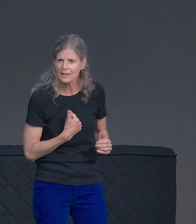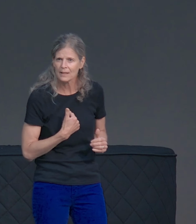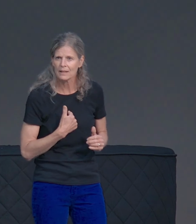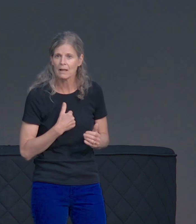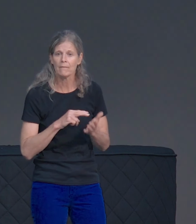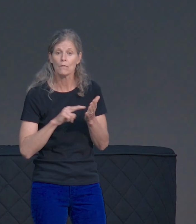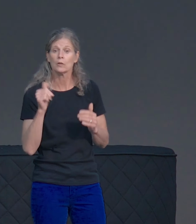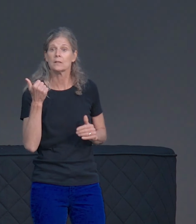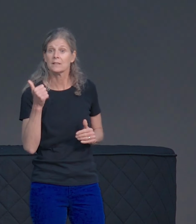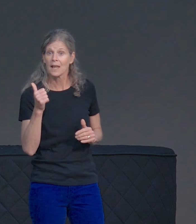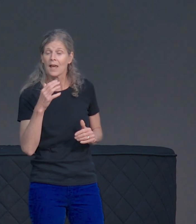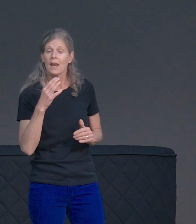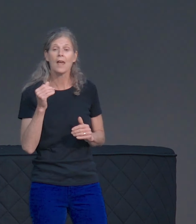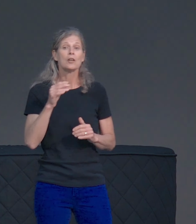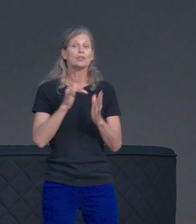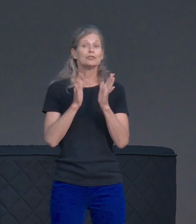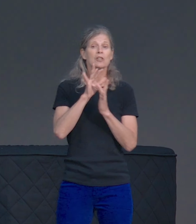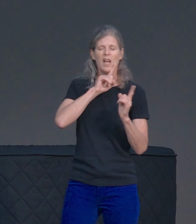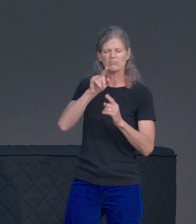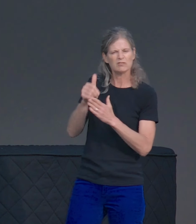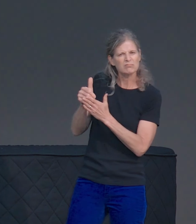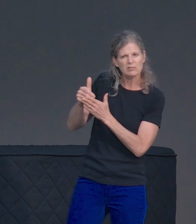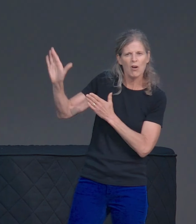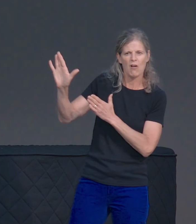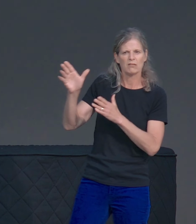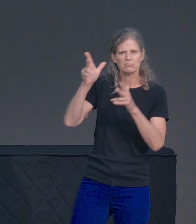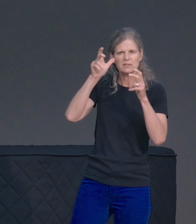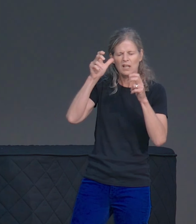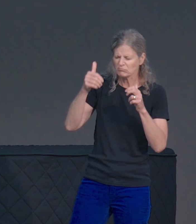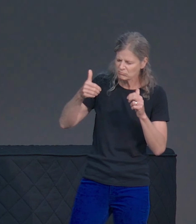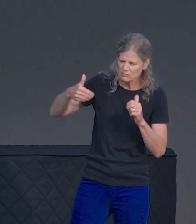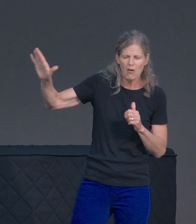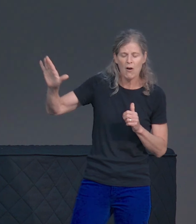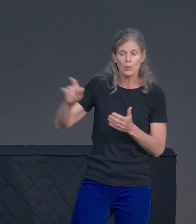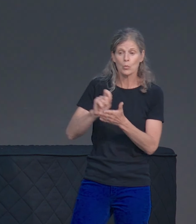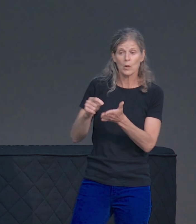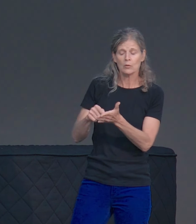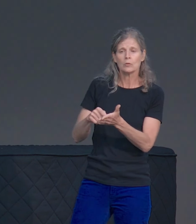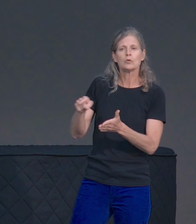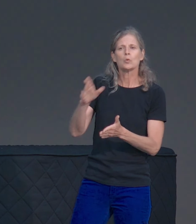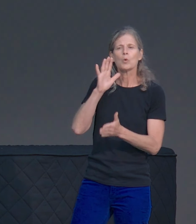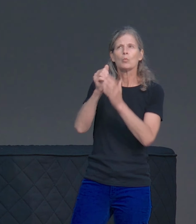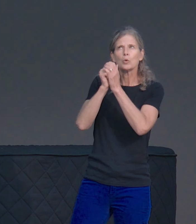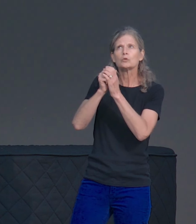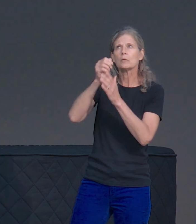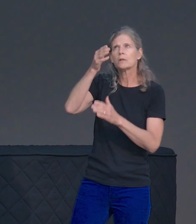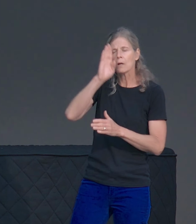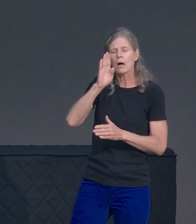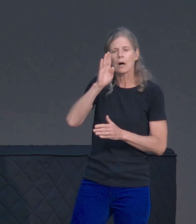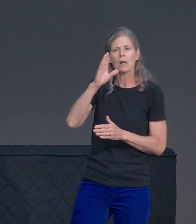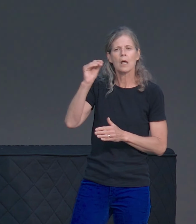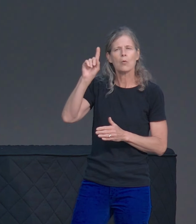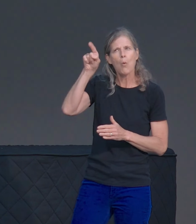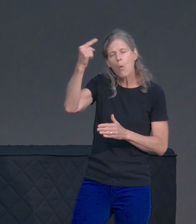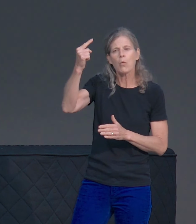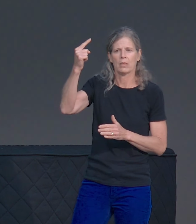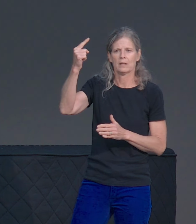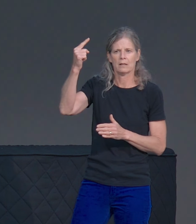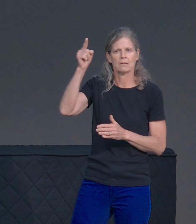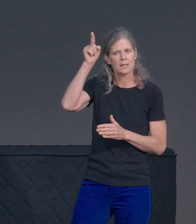10, then Jesus said to him, be gone, Satan, for it is written, you shall worship the Lord your God, and him